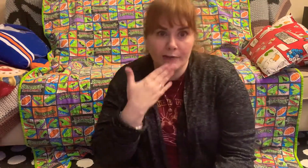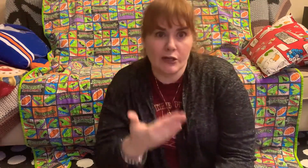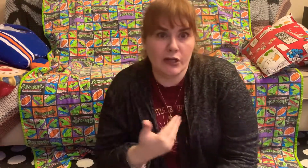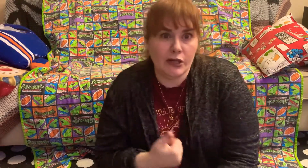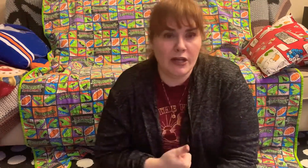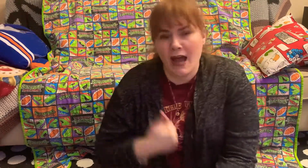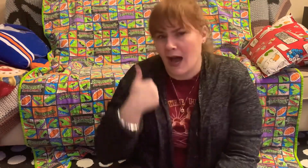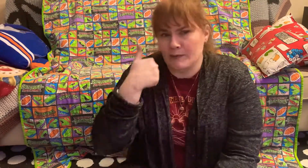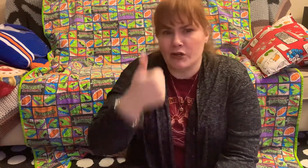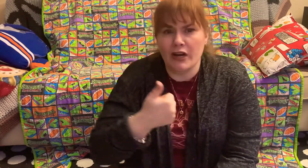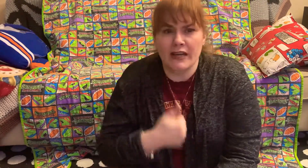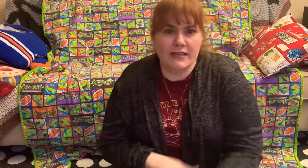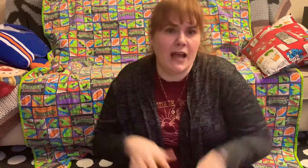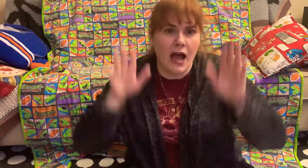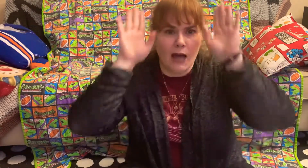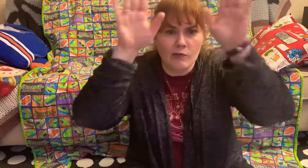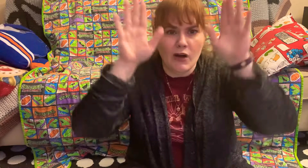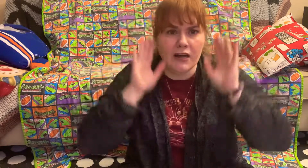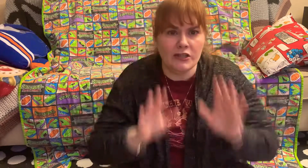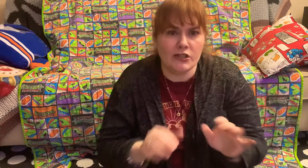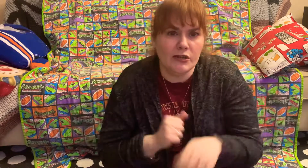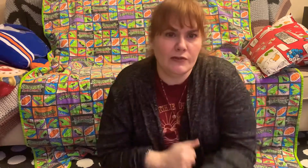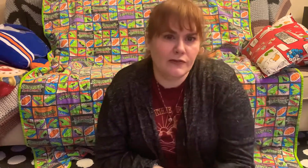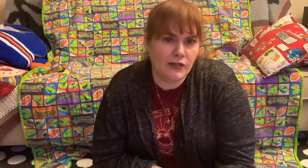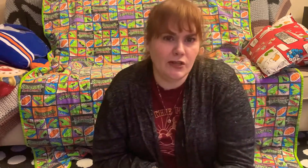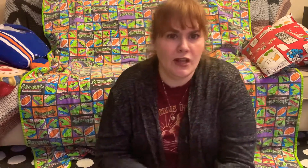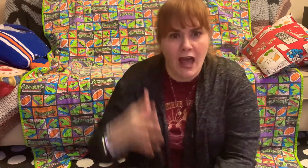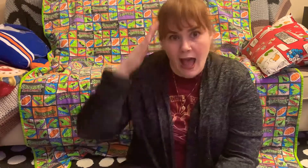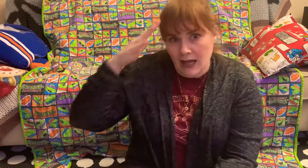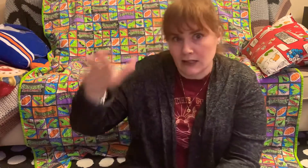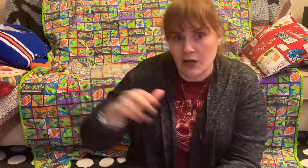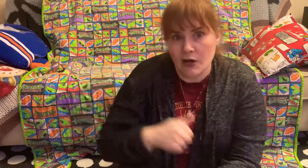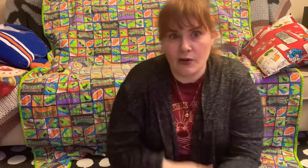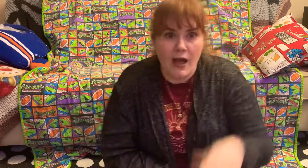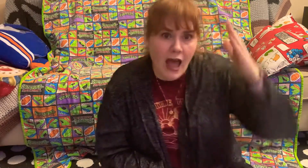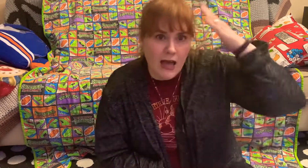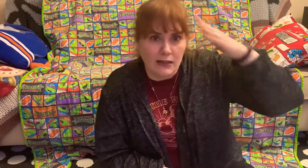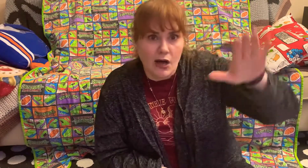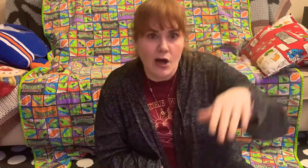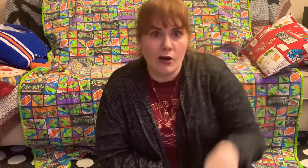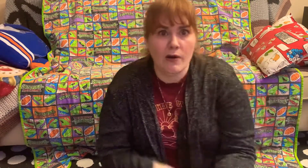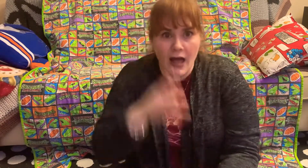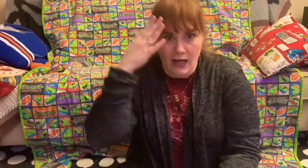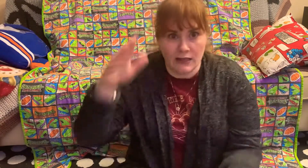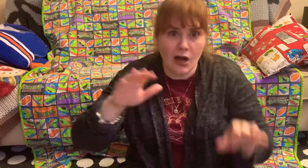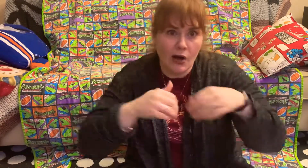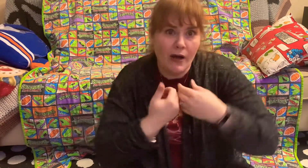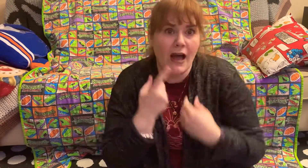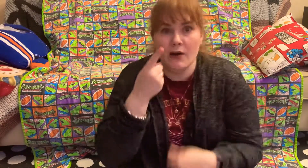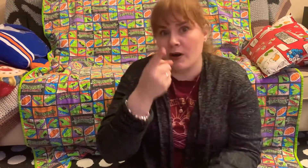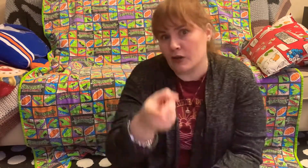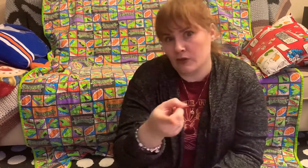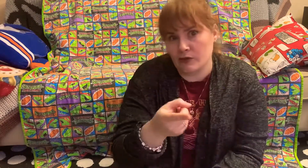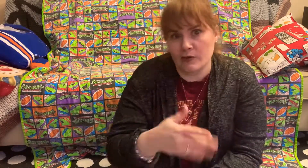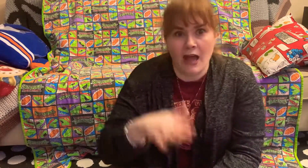good, I'm great, I'm wonderful. Hello, hello, hello, how are you?